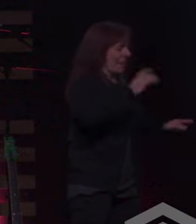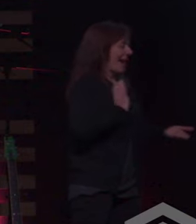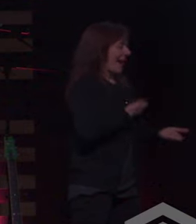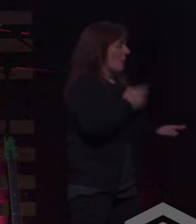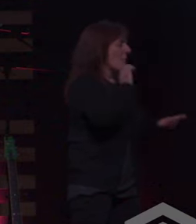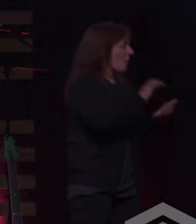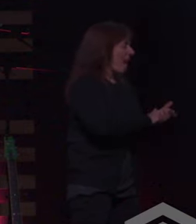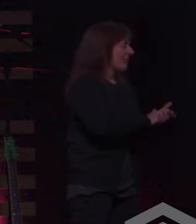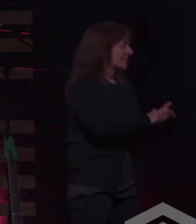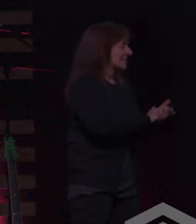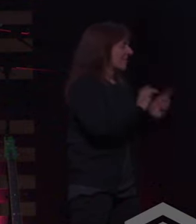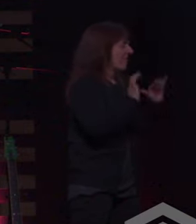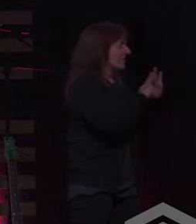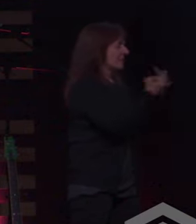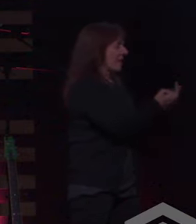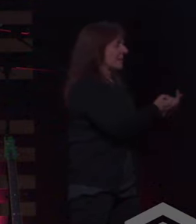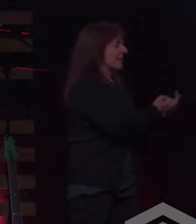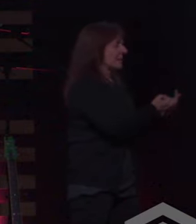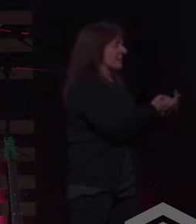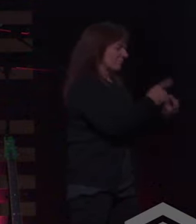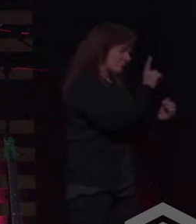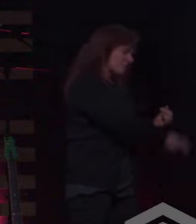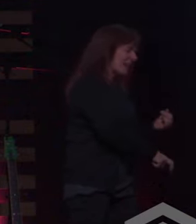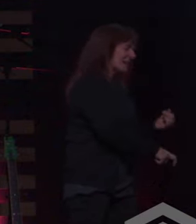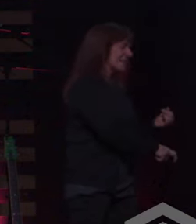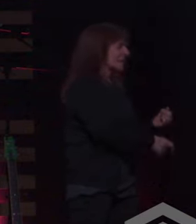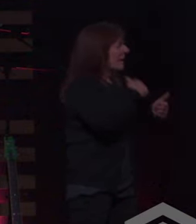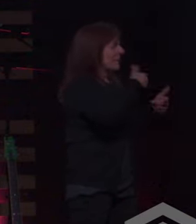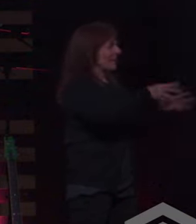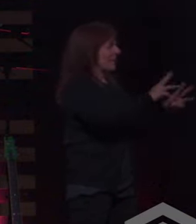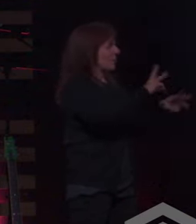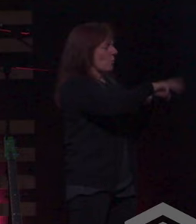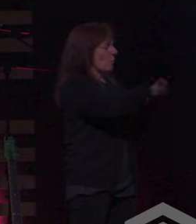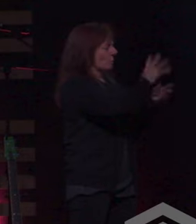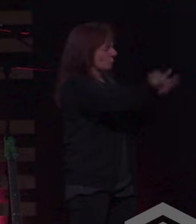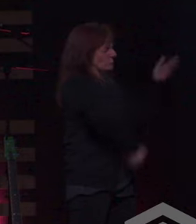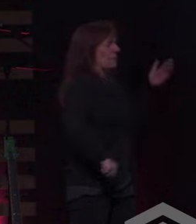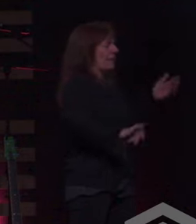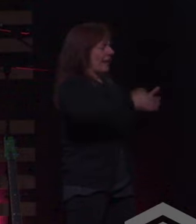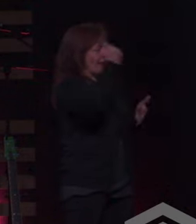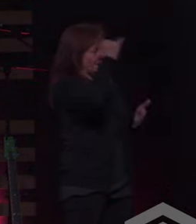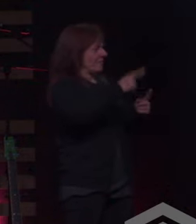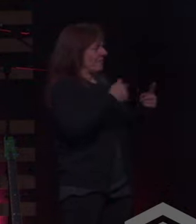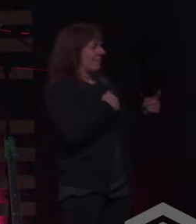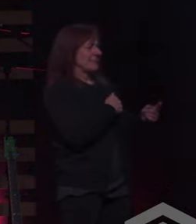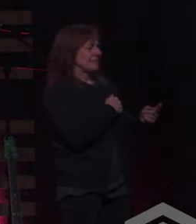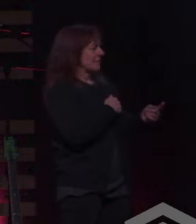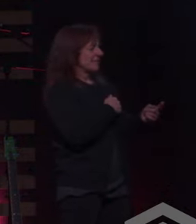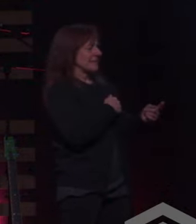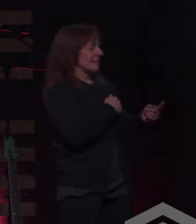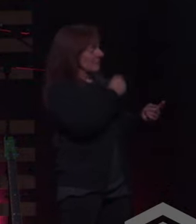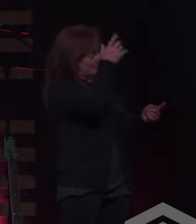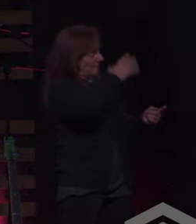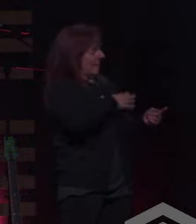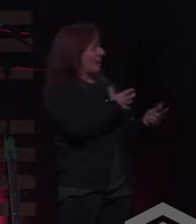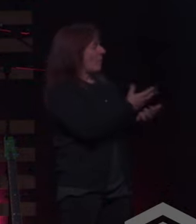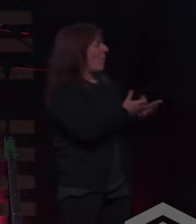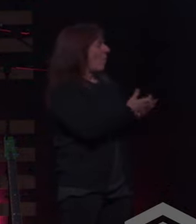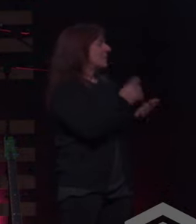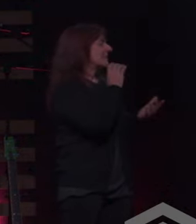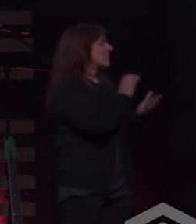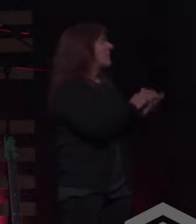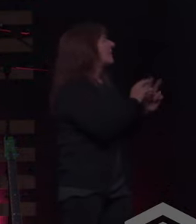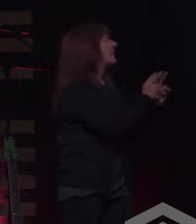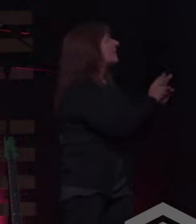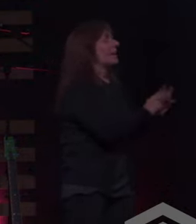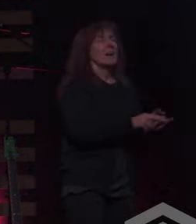wives and for people. And that we're not going to let the world strip that away. Something in a man longs for his wife to look up